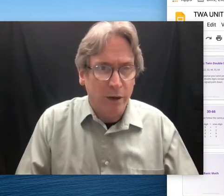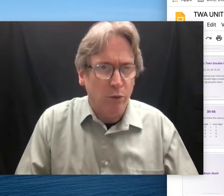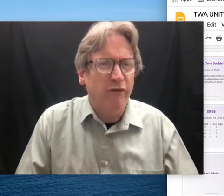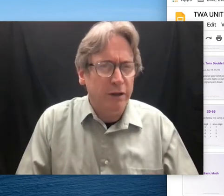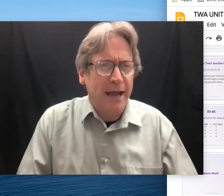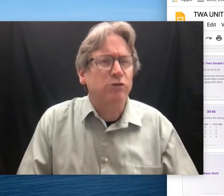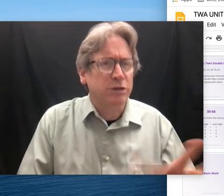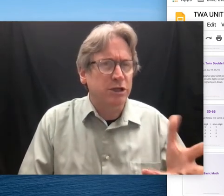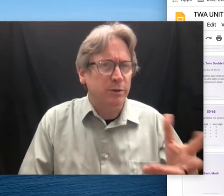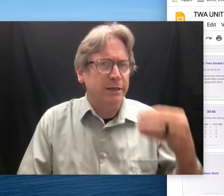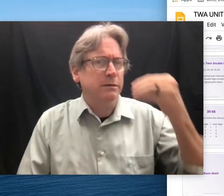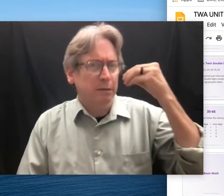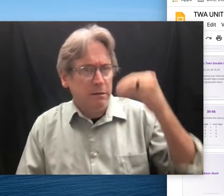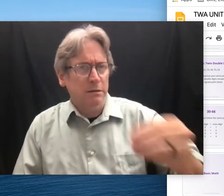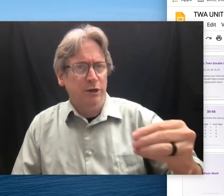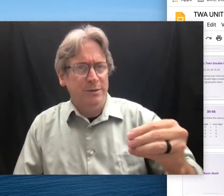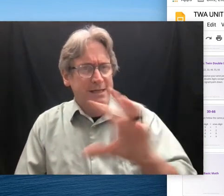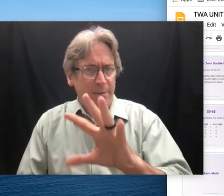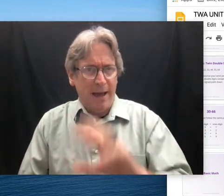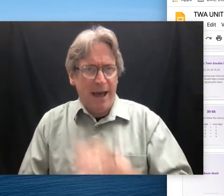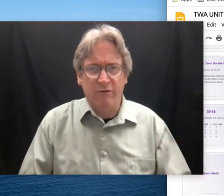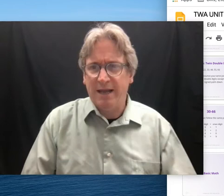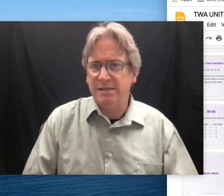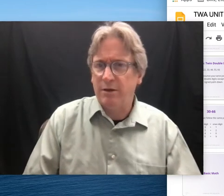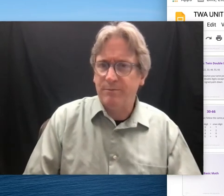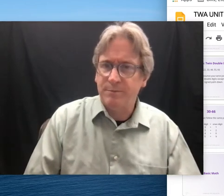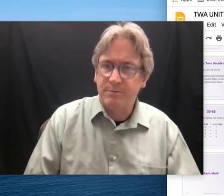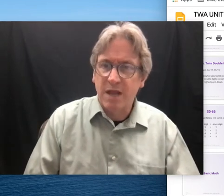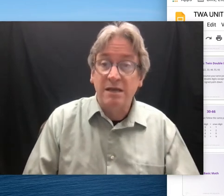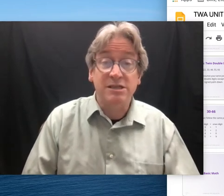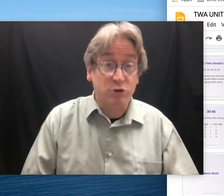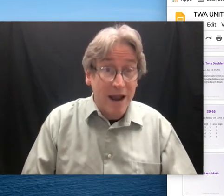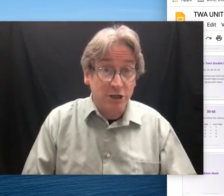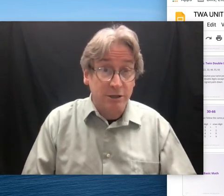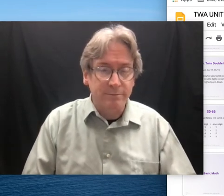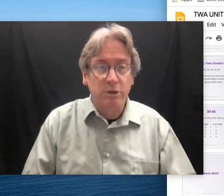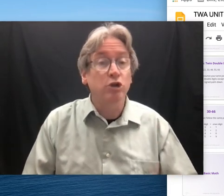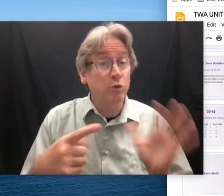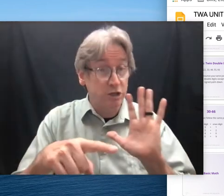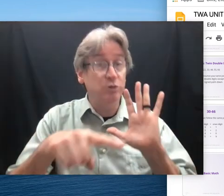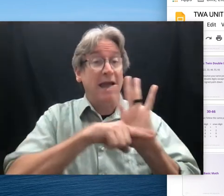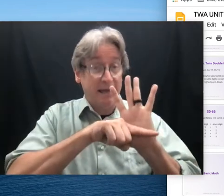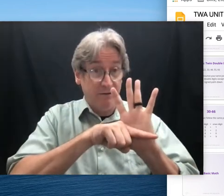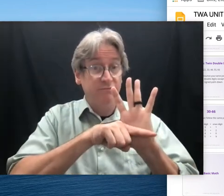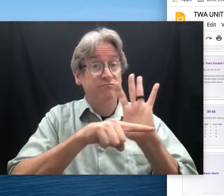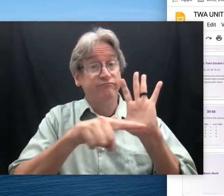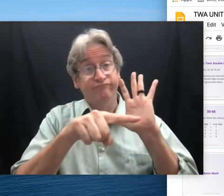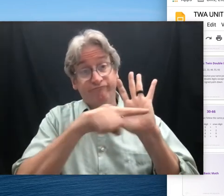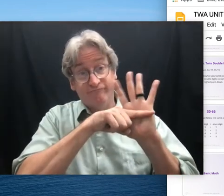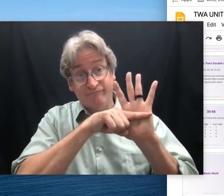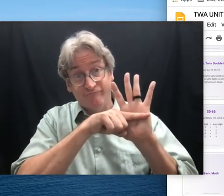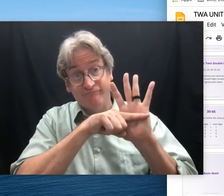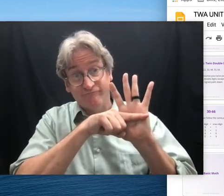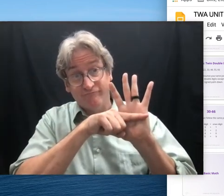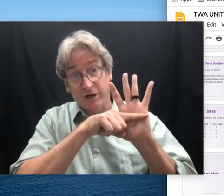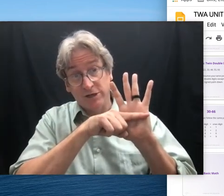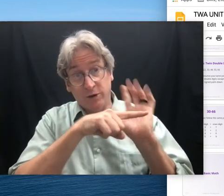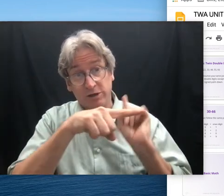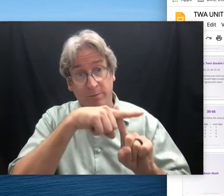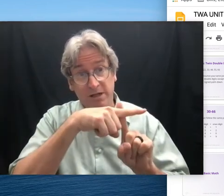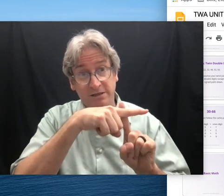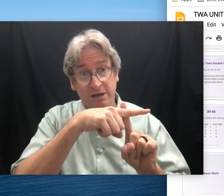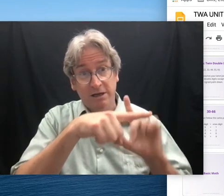some point it will feel natural to do it using the pattern from ASL. Subtraction, you can do negative,